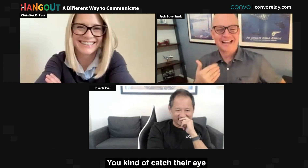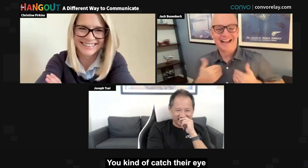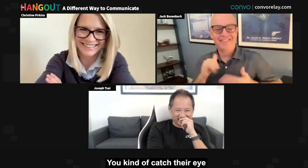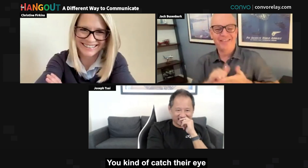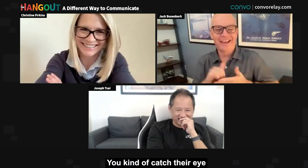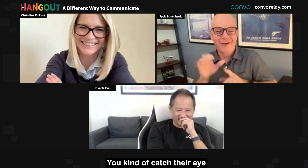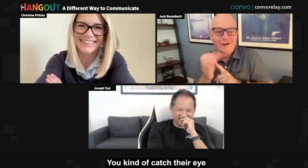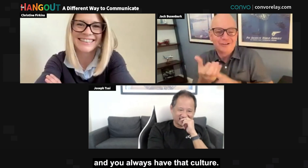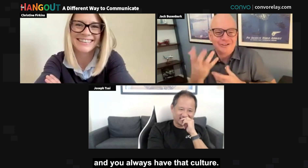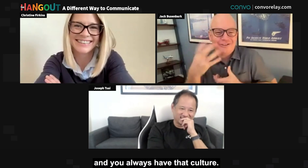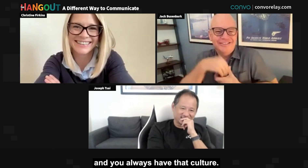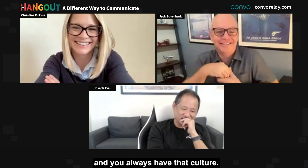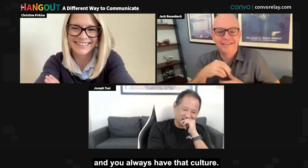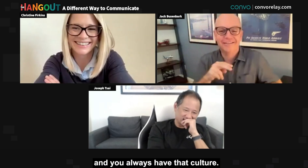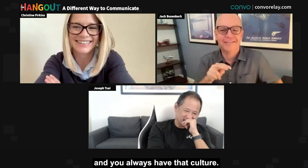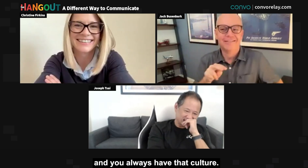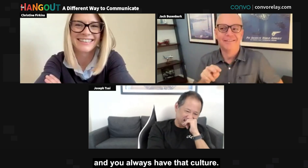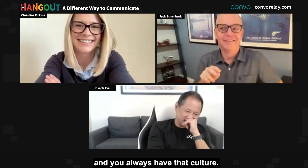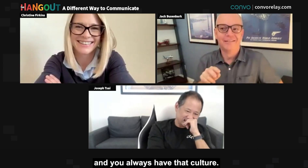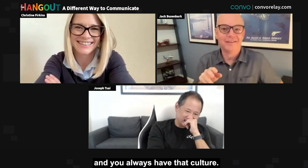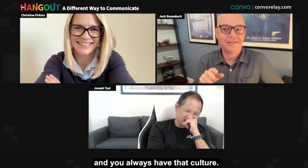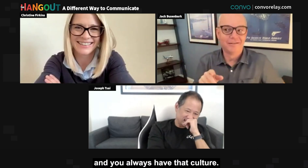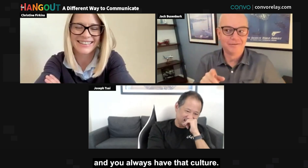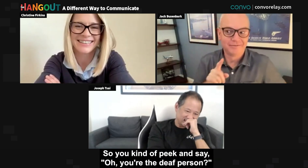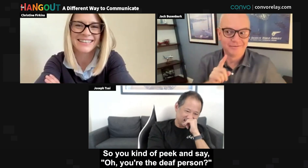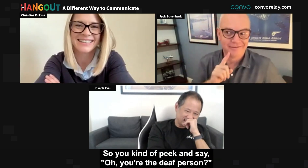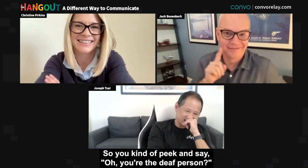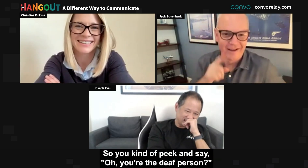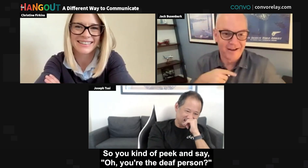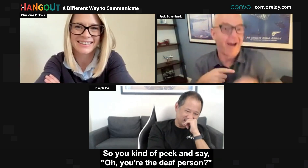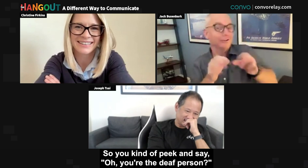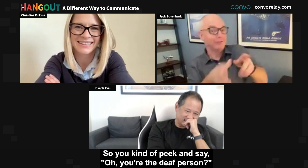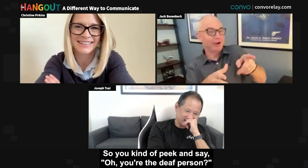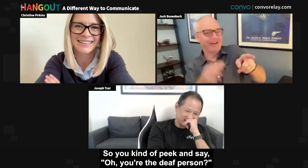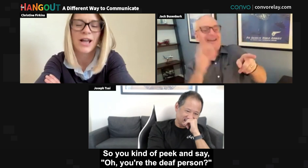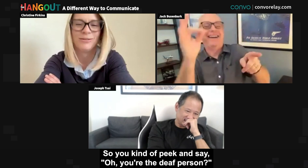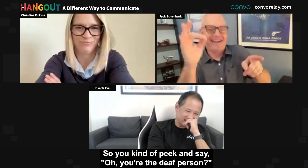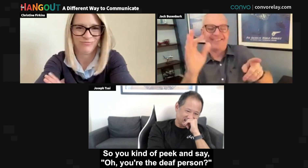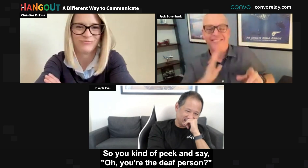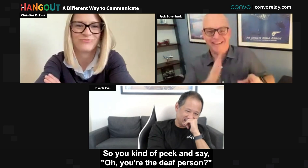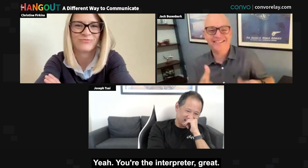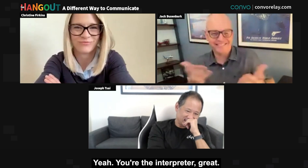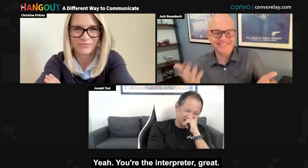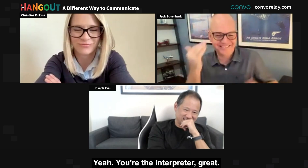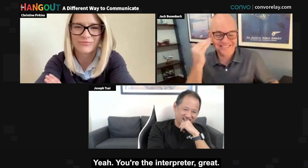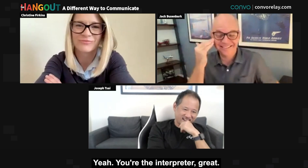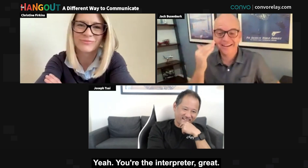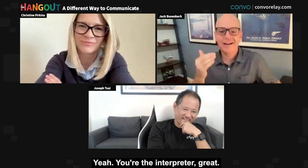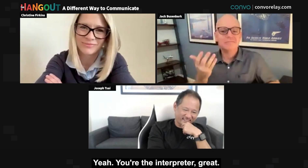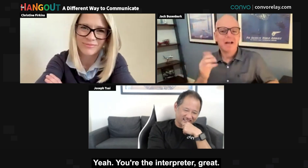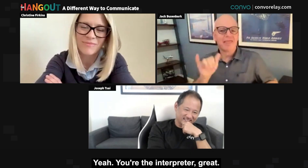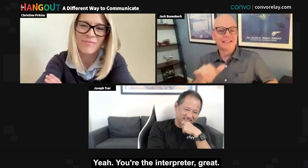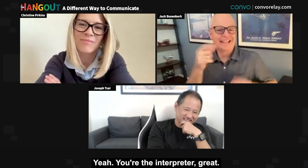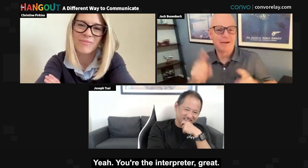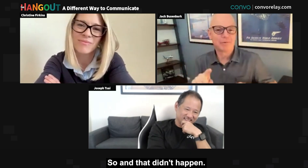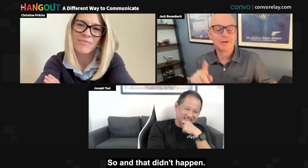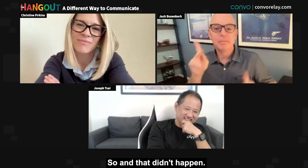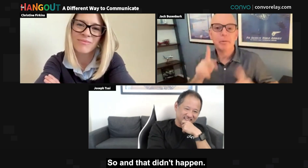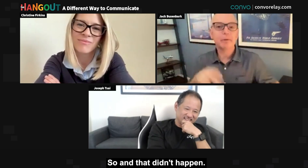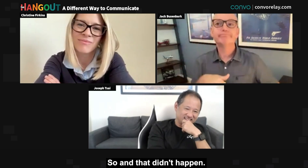catch their eye, and you always have that culture. So you kind of peek and say, oh, deaf? Are you the deaf person? Yeah. Are you the interpreter? Great. So, and that